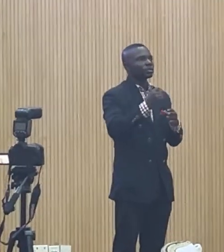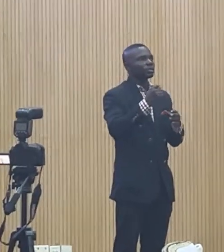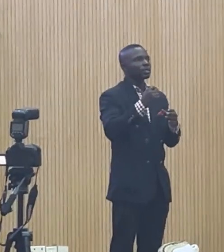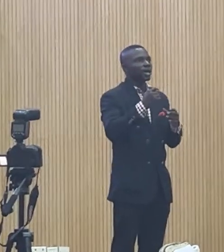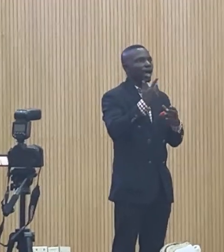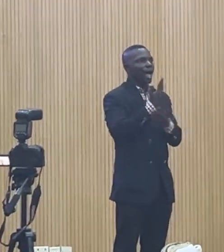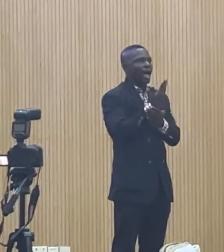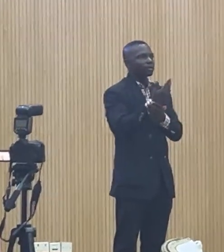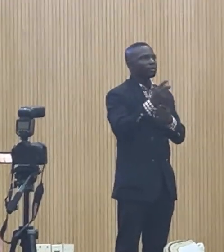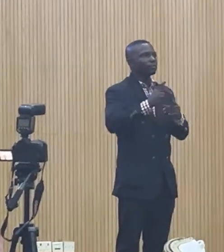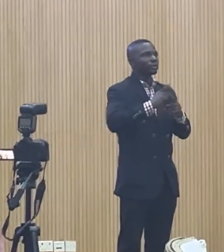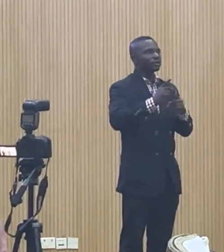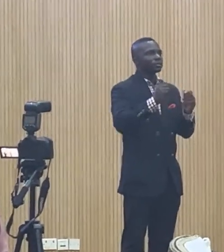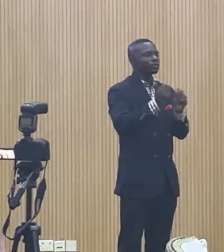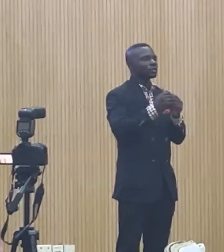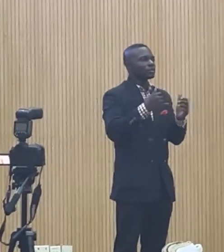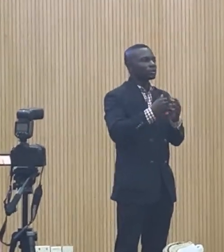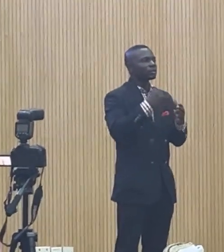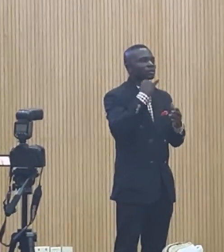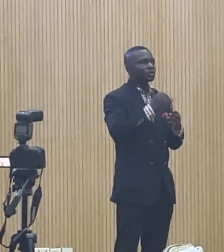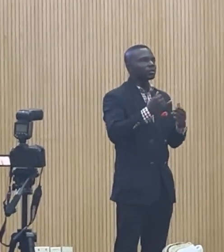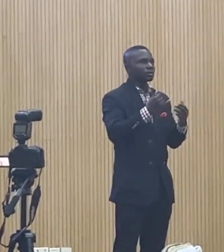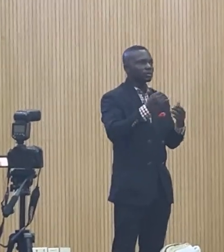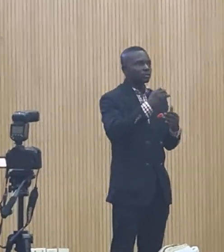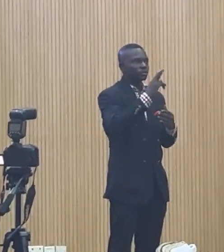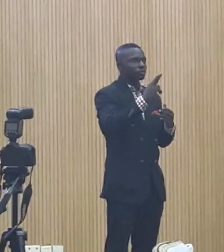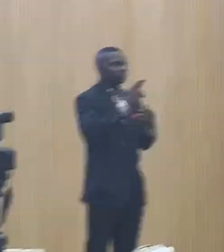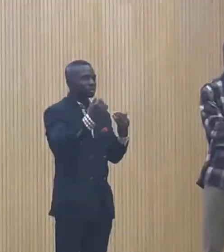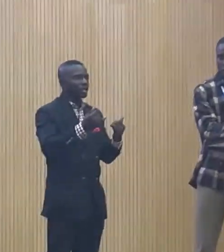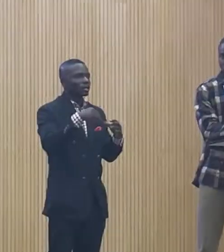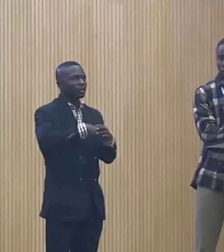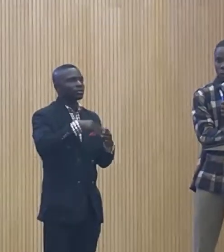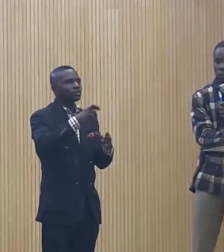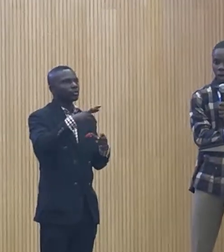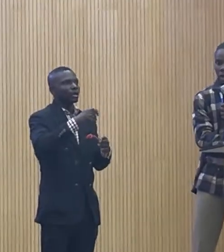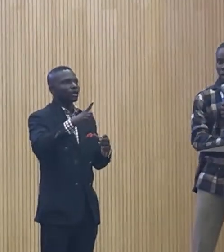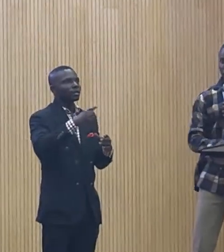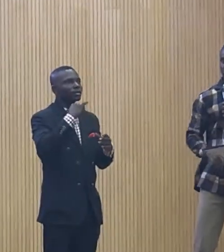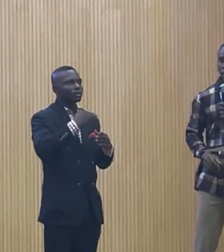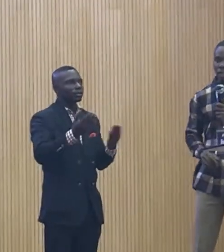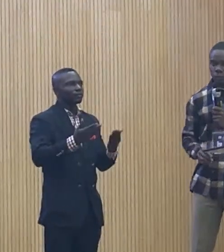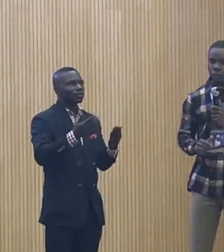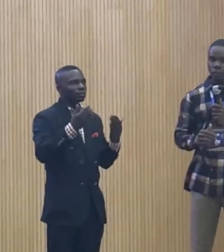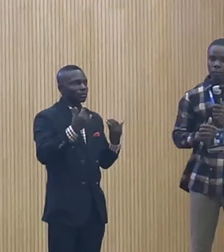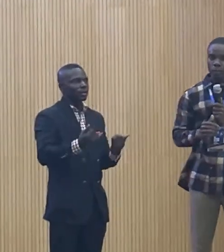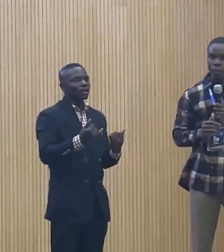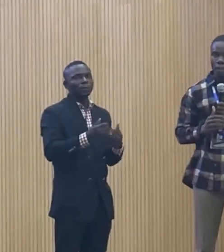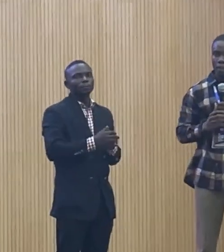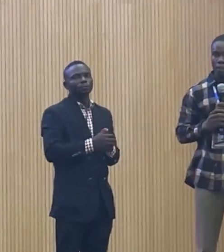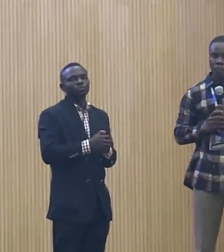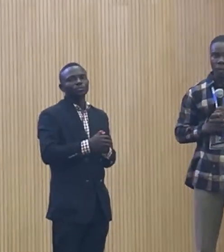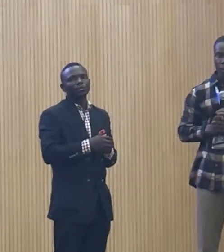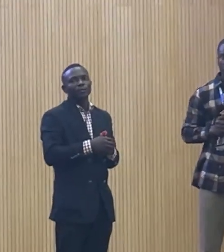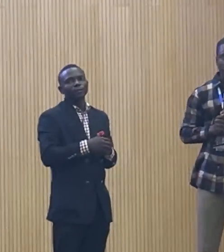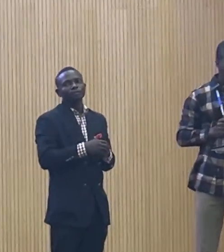recognition practice with it. It's currently deployable because the URL is available right here as well.